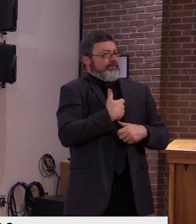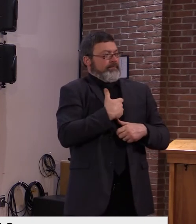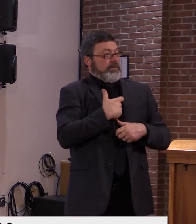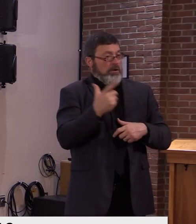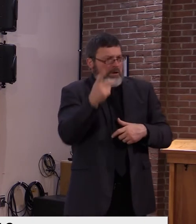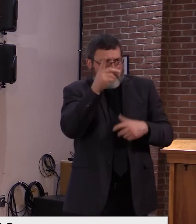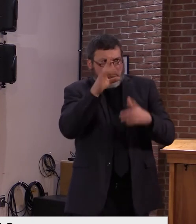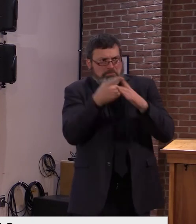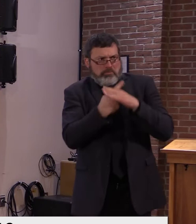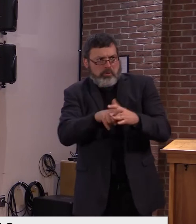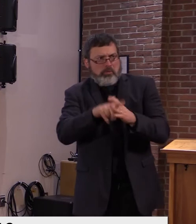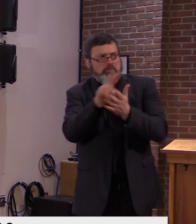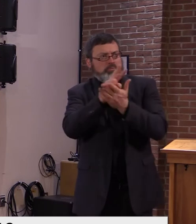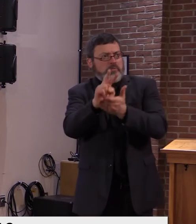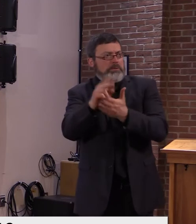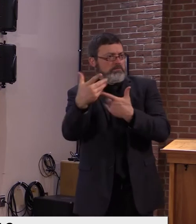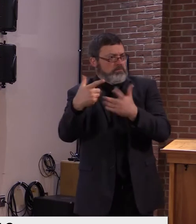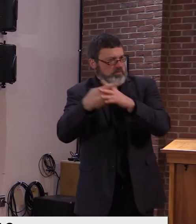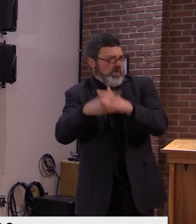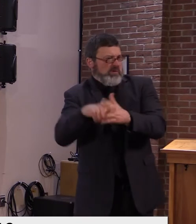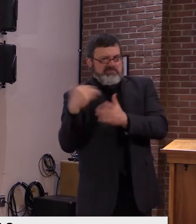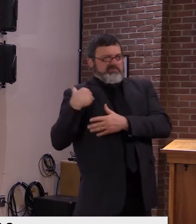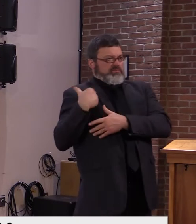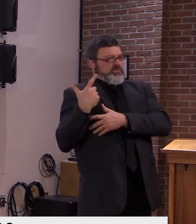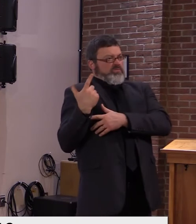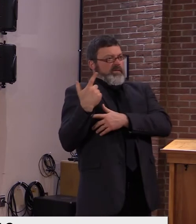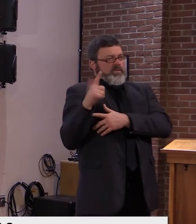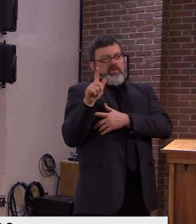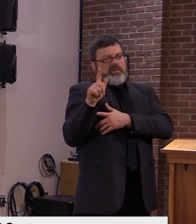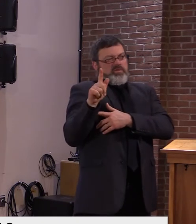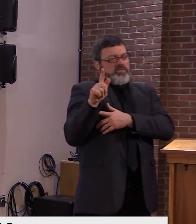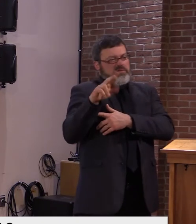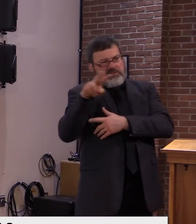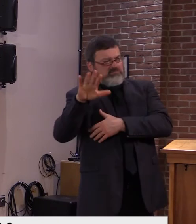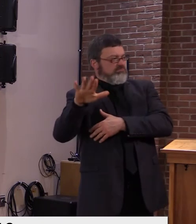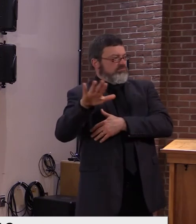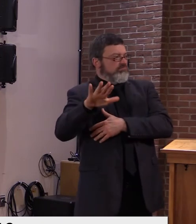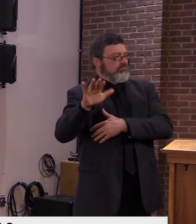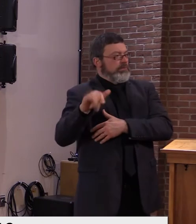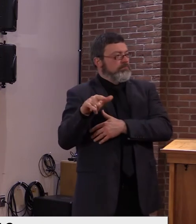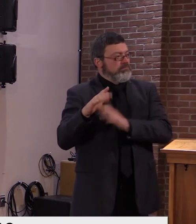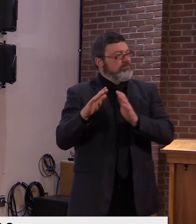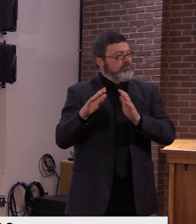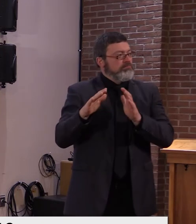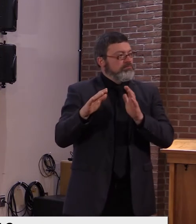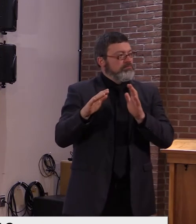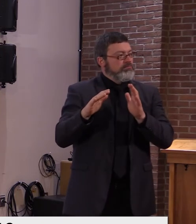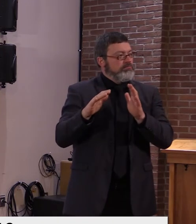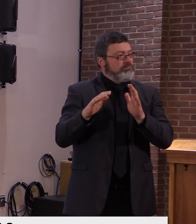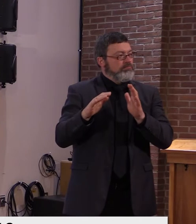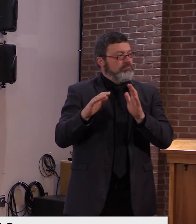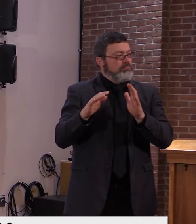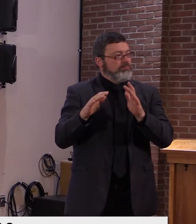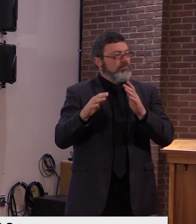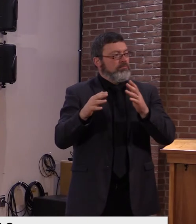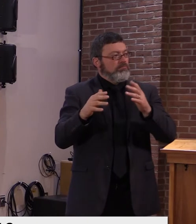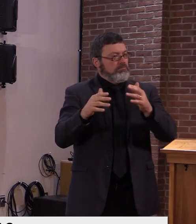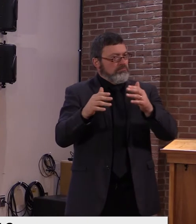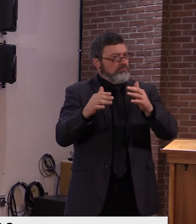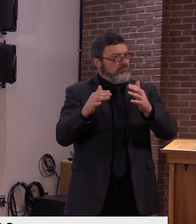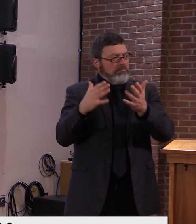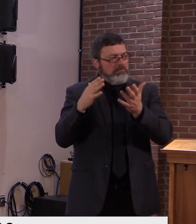a period of time where that person was could potentially spread the virus to